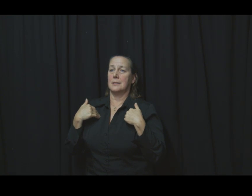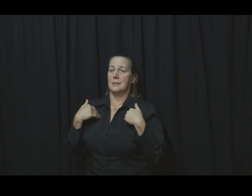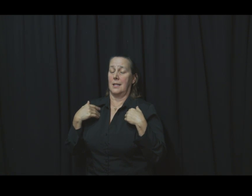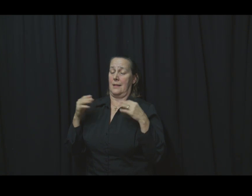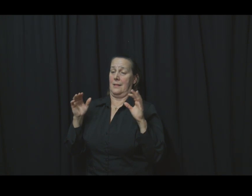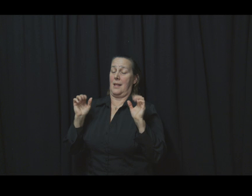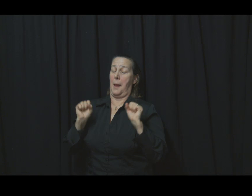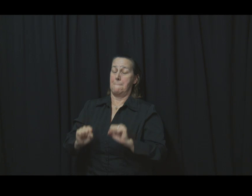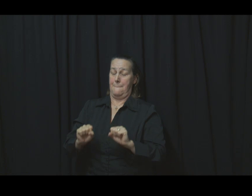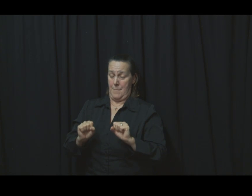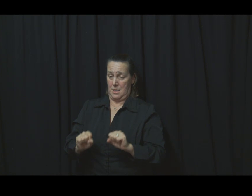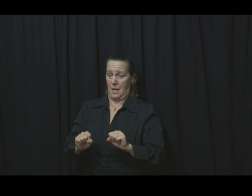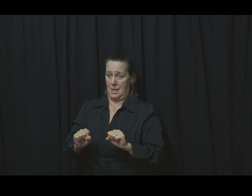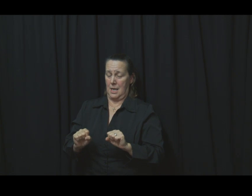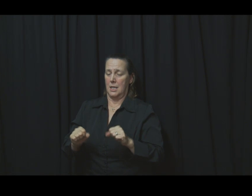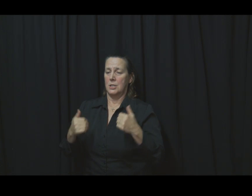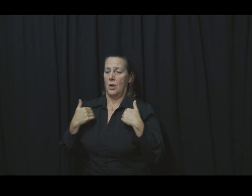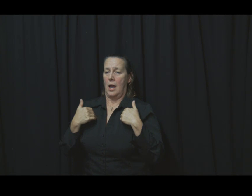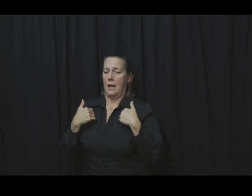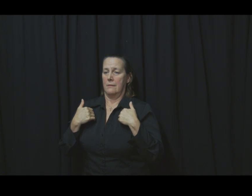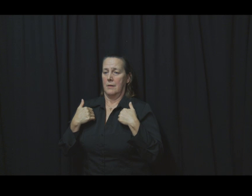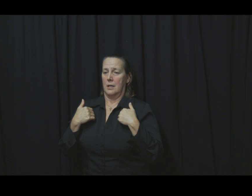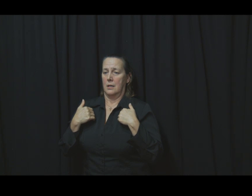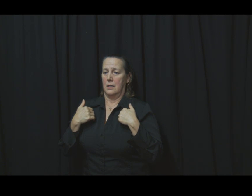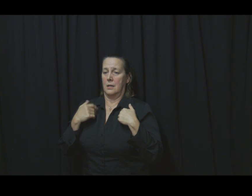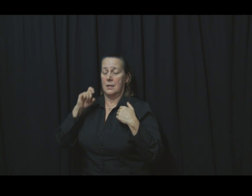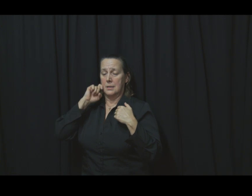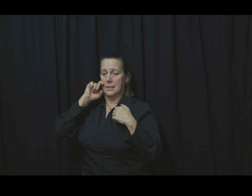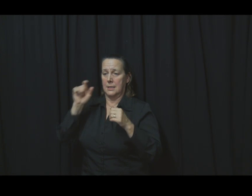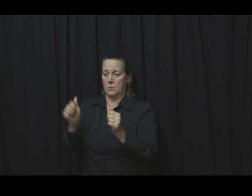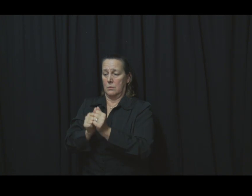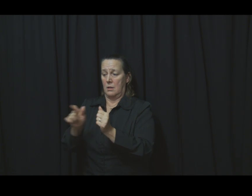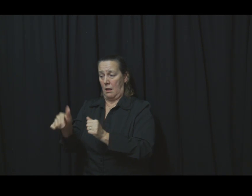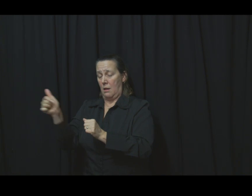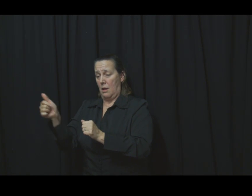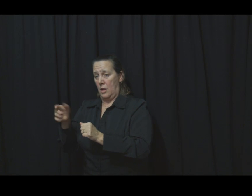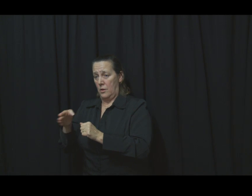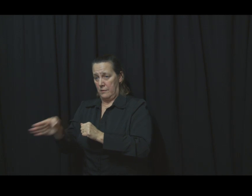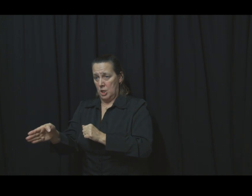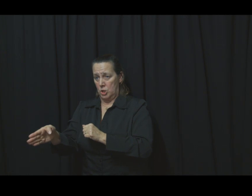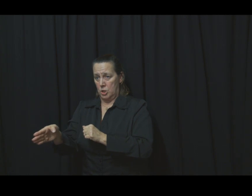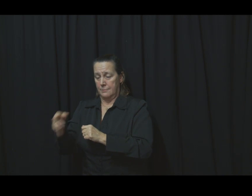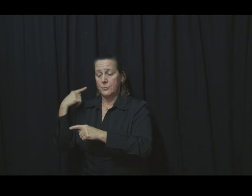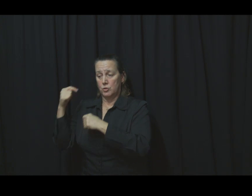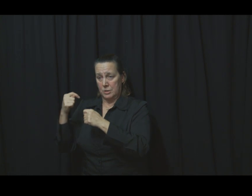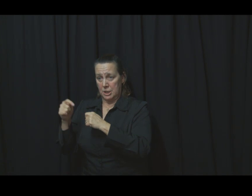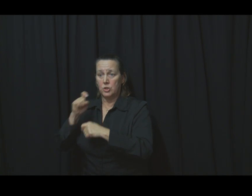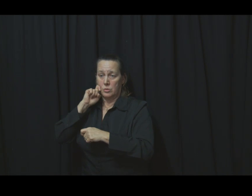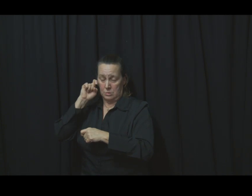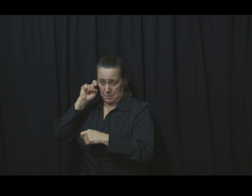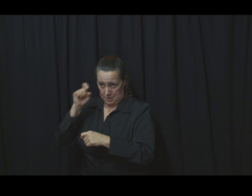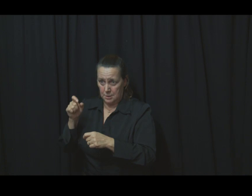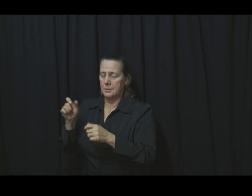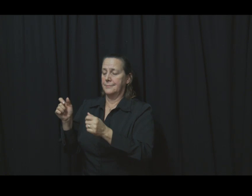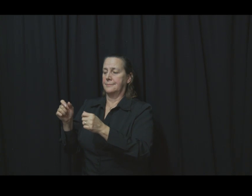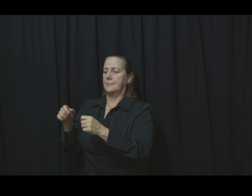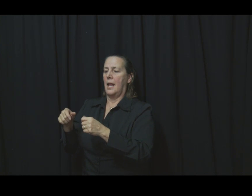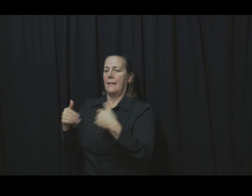ability to have sex with other fish, traditional fish sex, and they can have